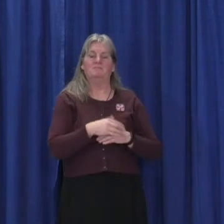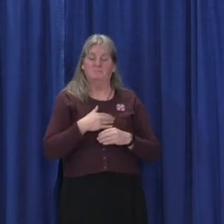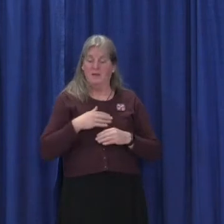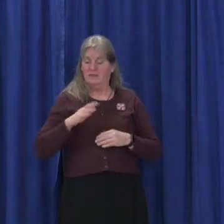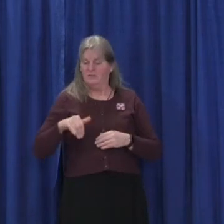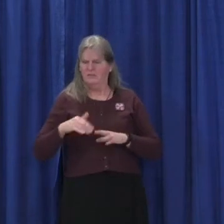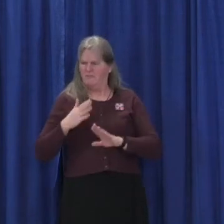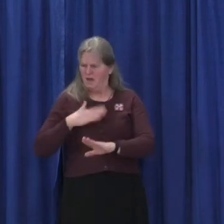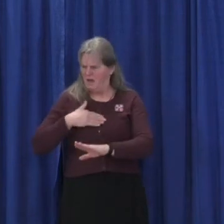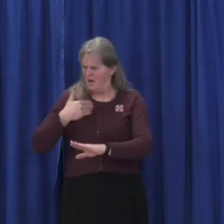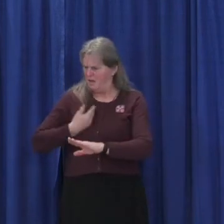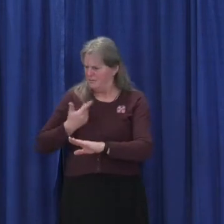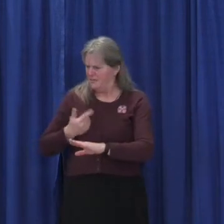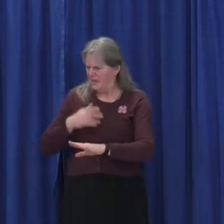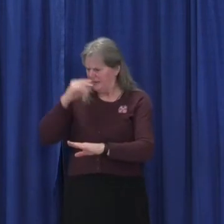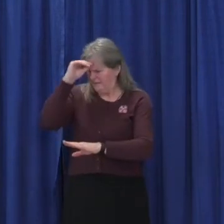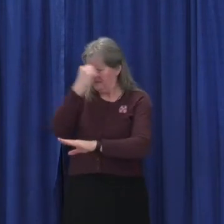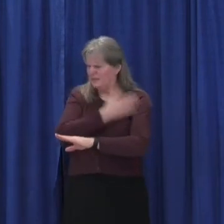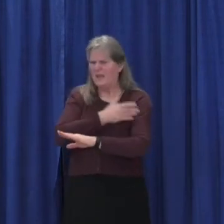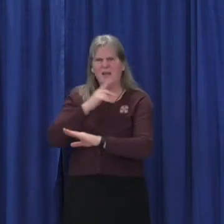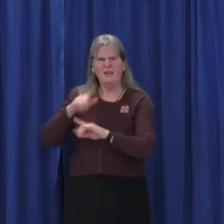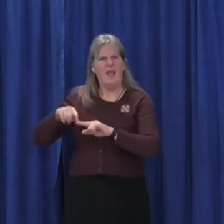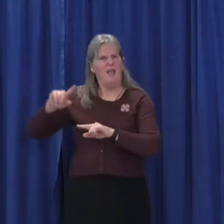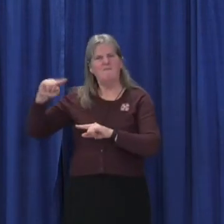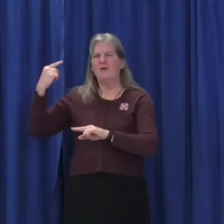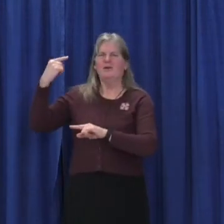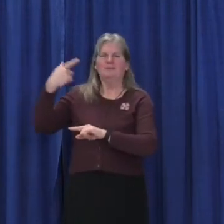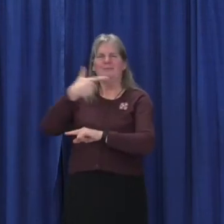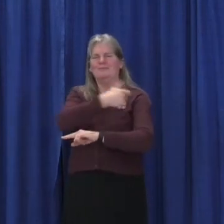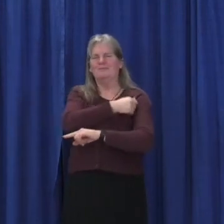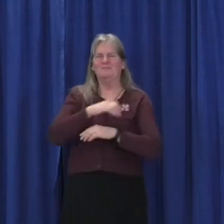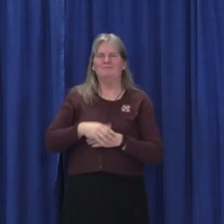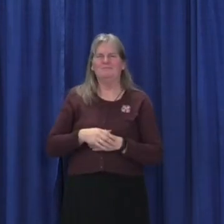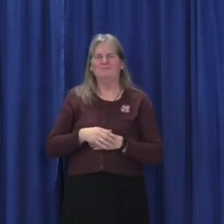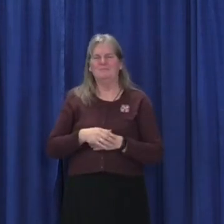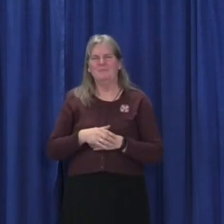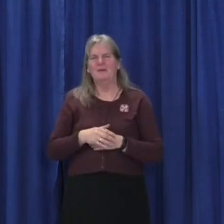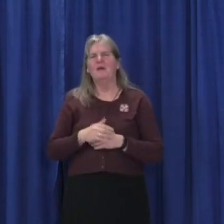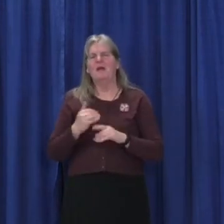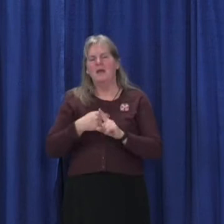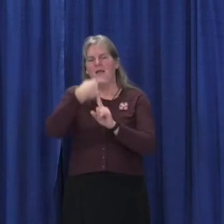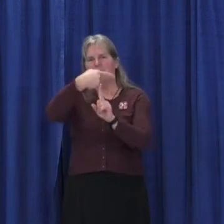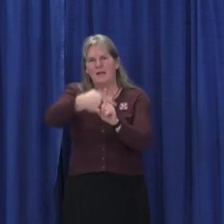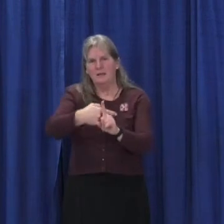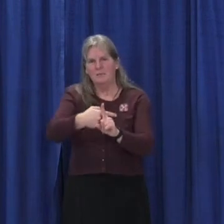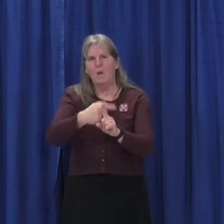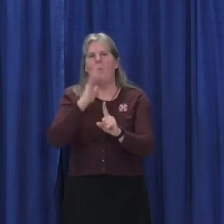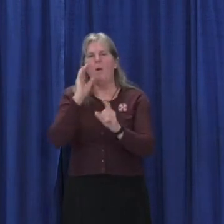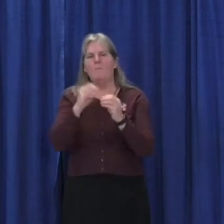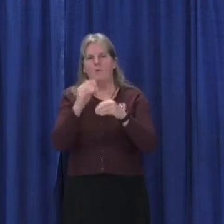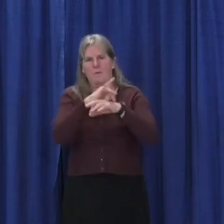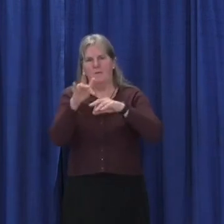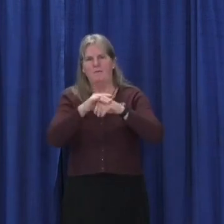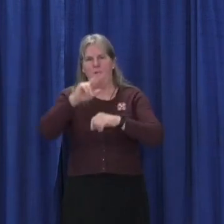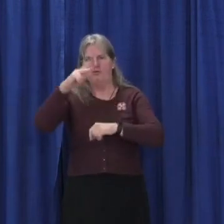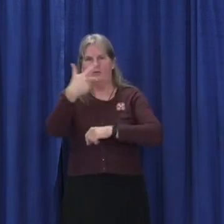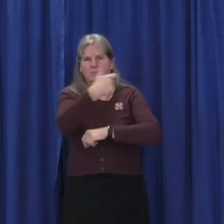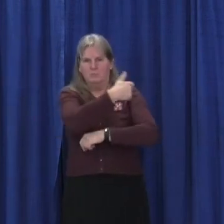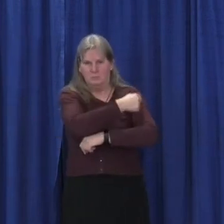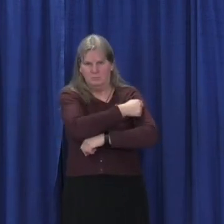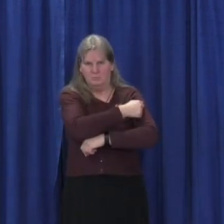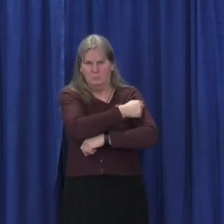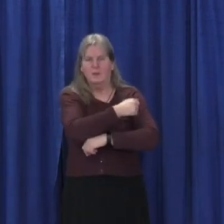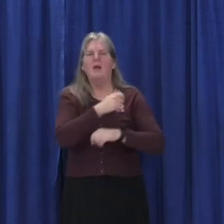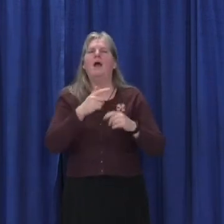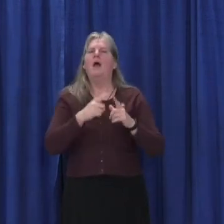was upset that he wasn't going to be the first. Next month, we'll have more availability for booster shots, and we'll remain committed to